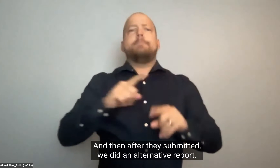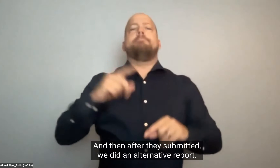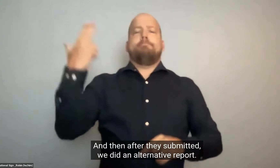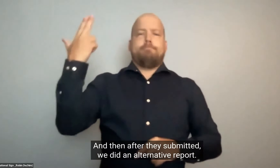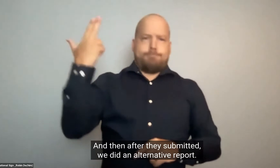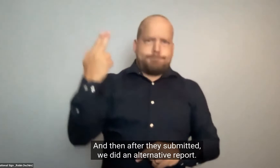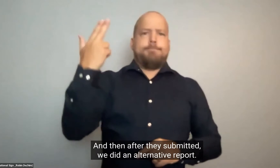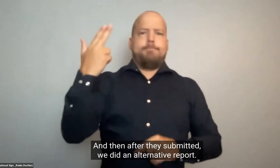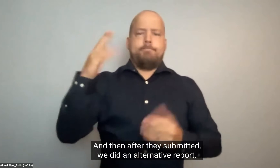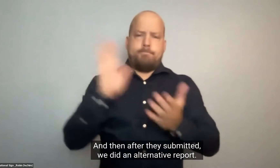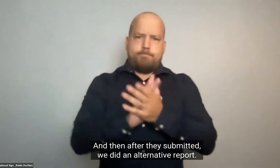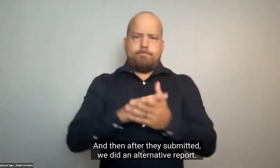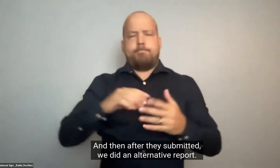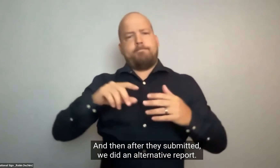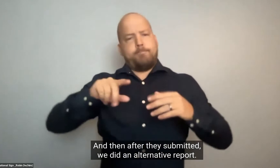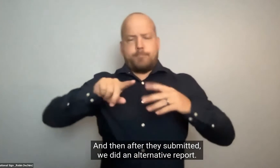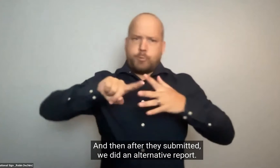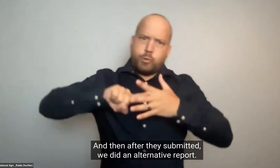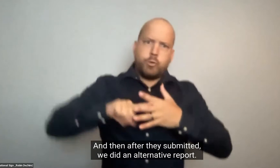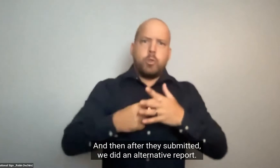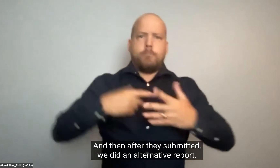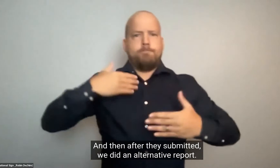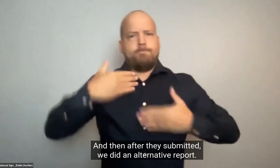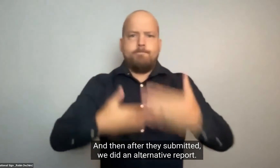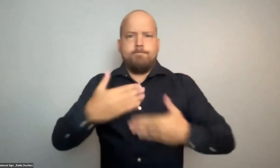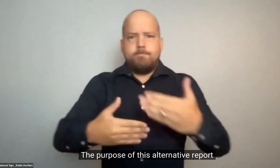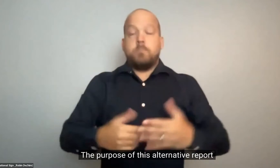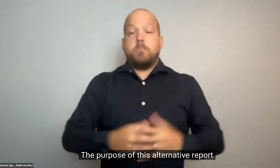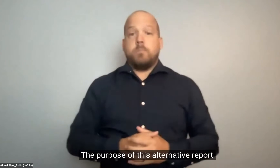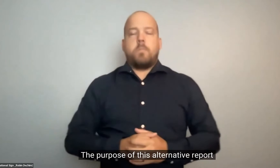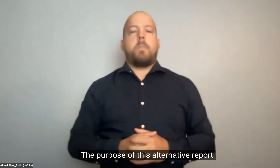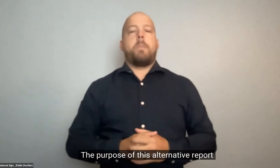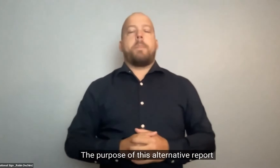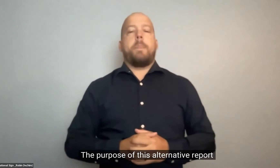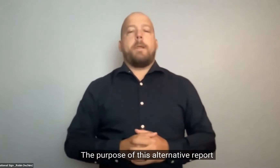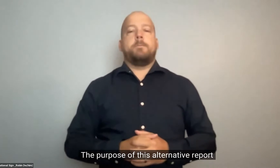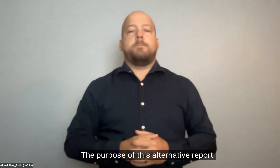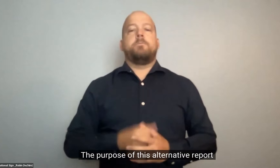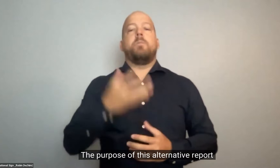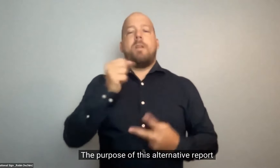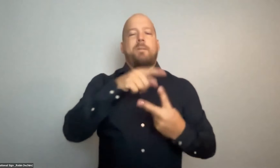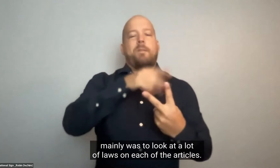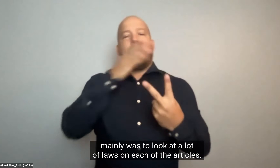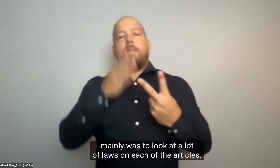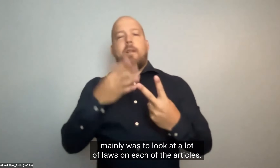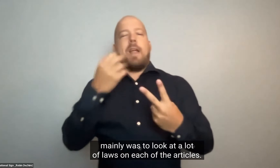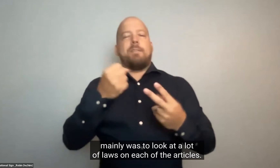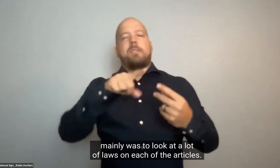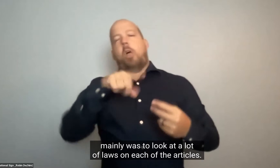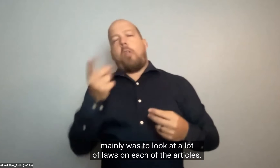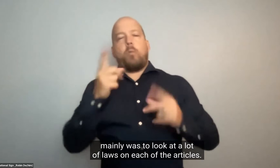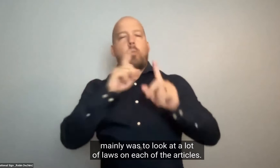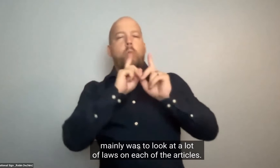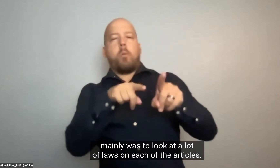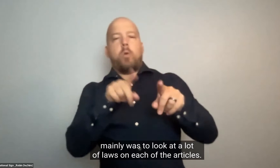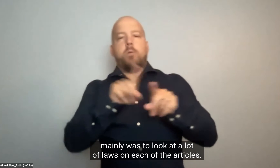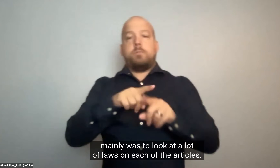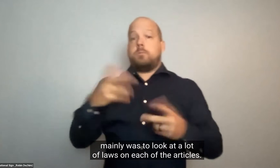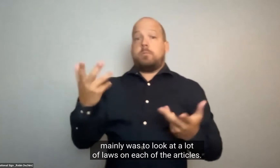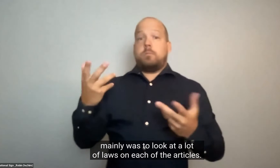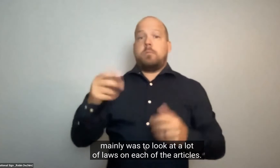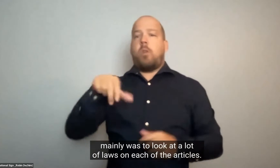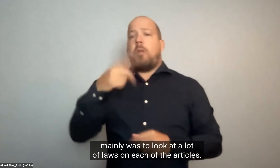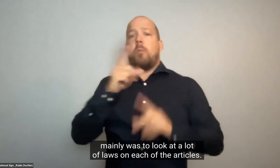they submitted, we did an alternative report. The purpose of this alternative report mainly was to look